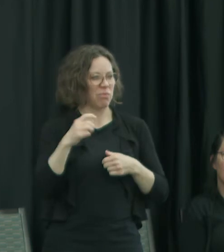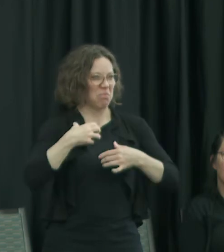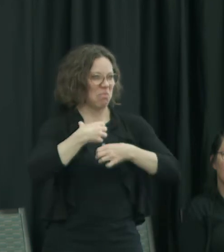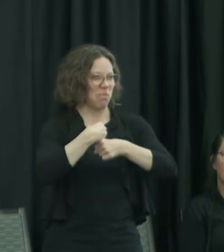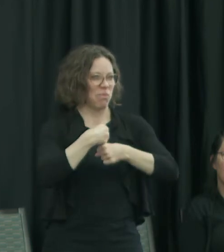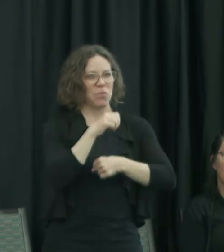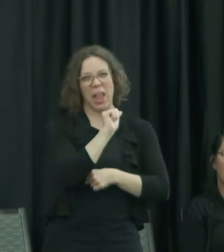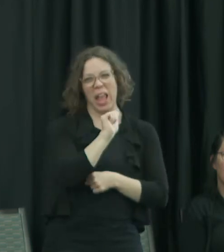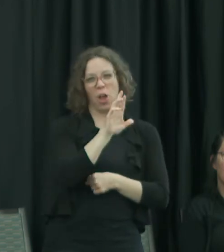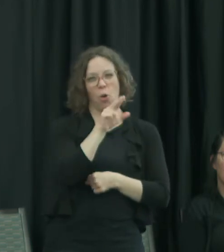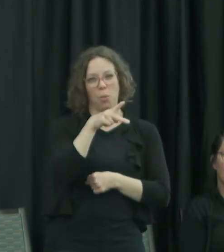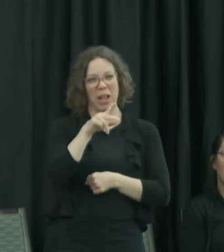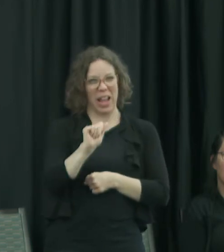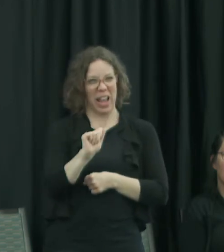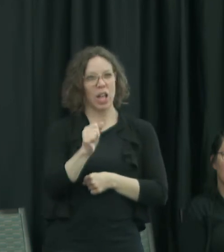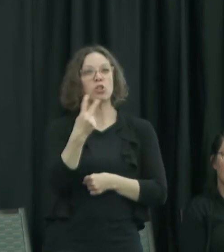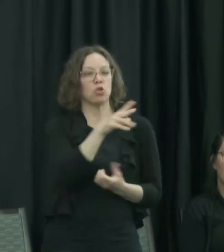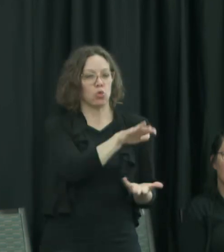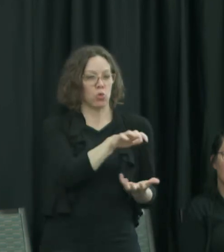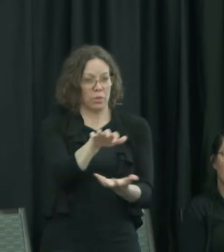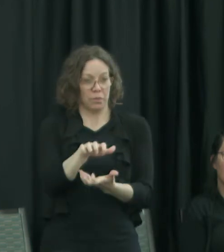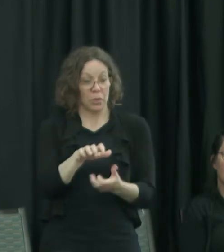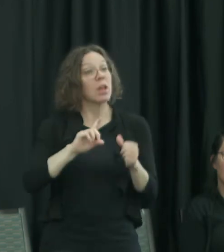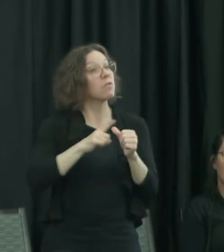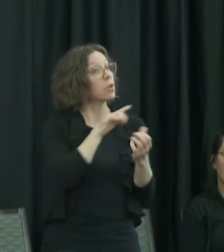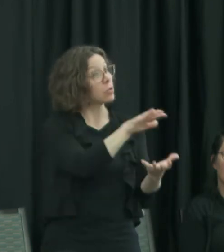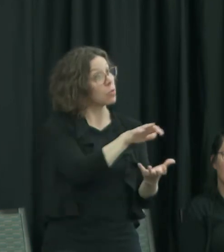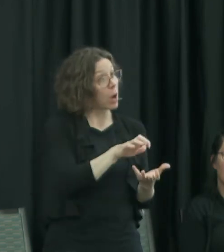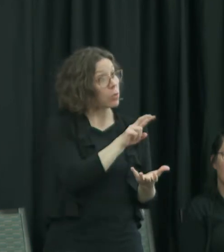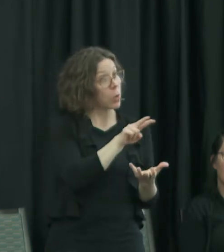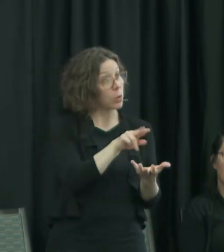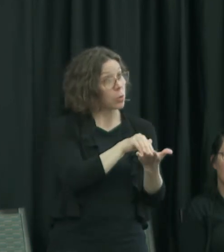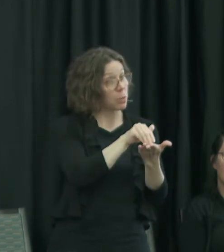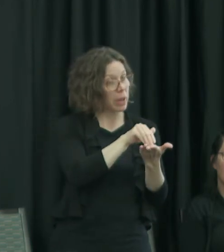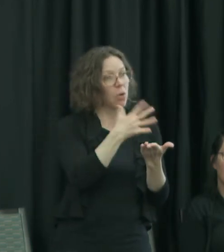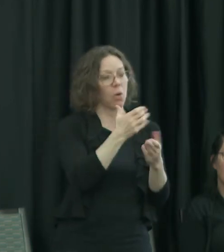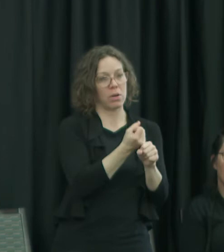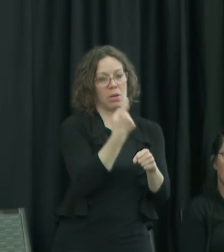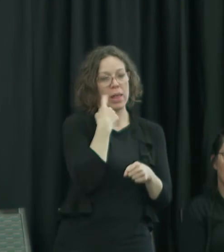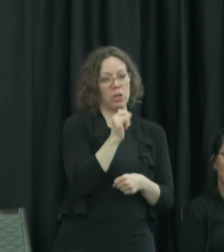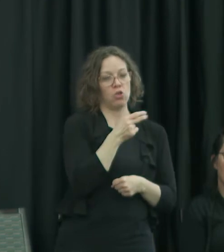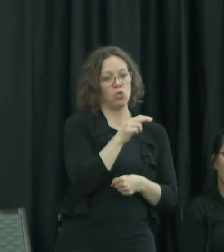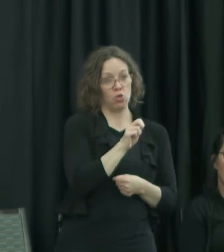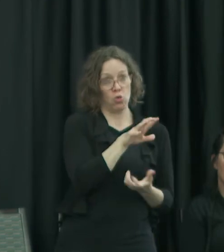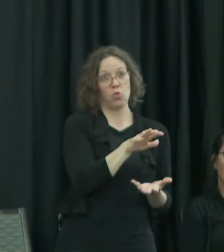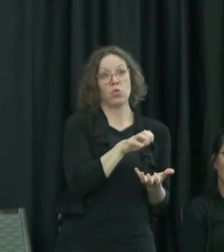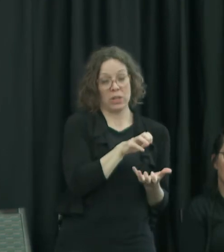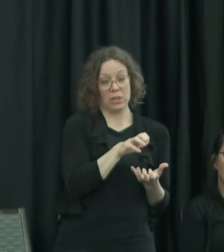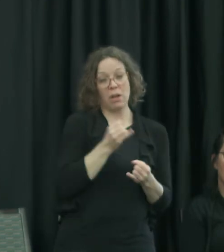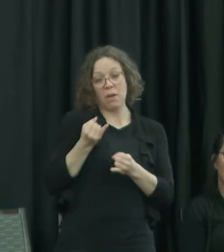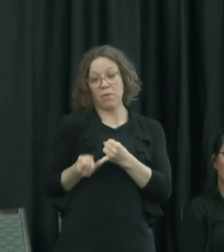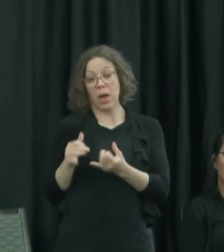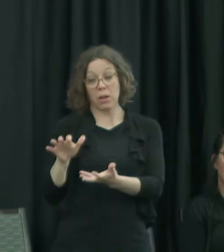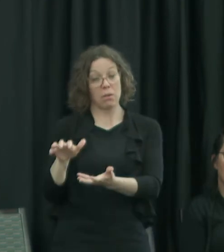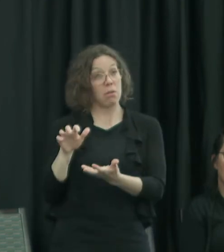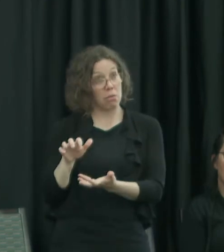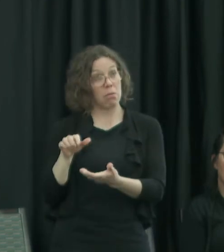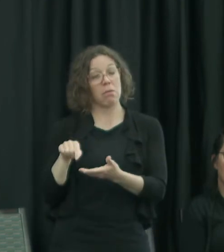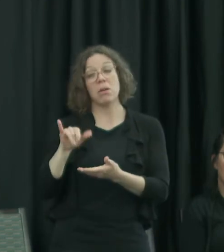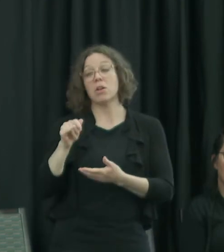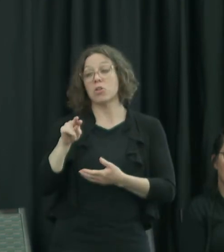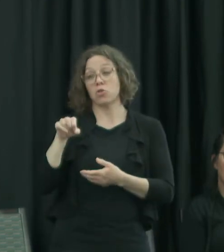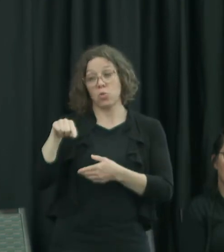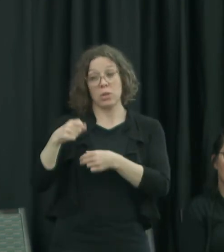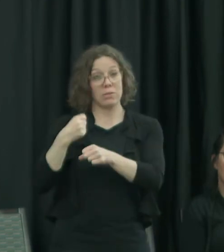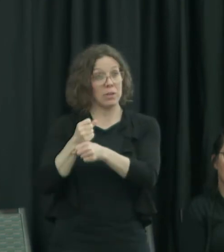different tranches. We received our first tranche of $22 million in June of last year, and we'll receive our final in June of